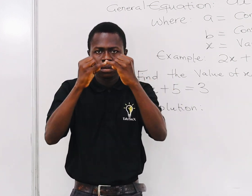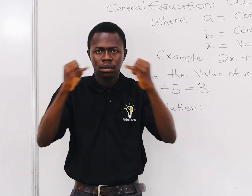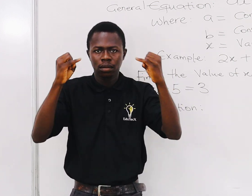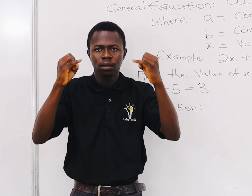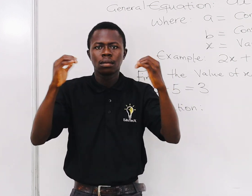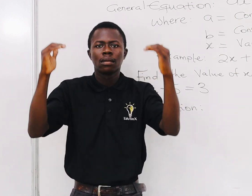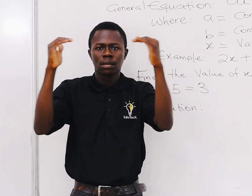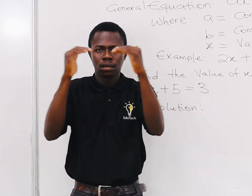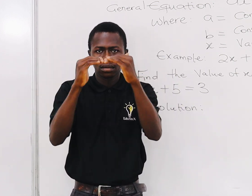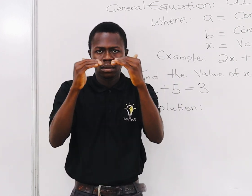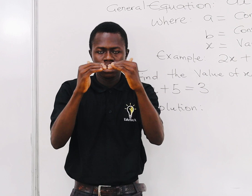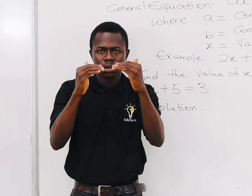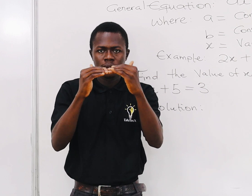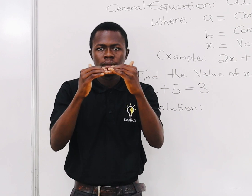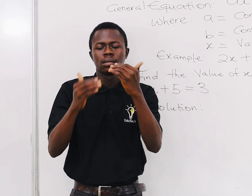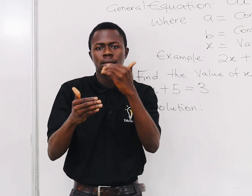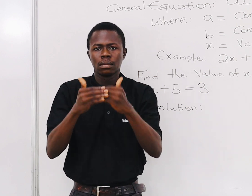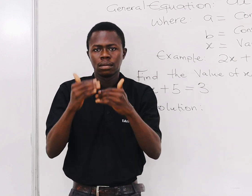how best to solve linear equations.